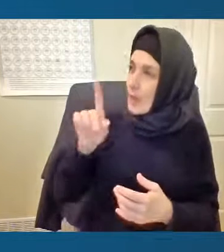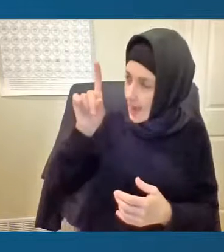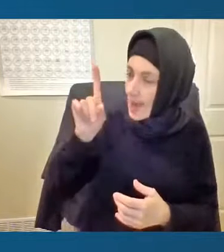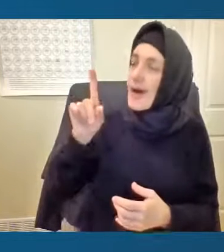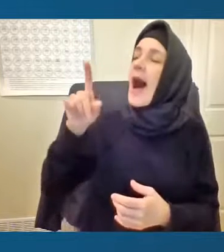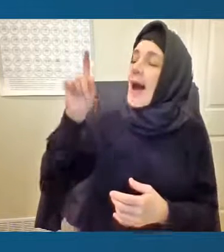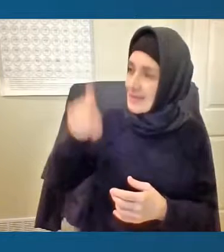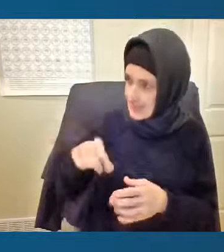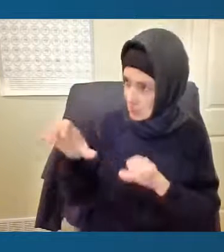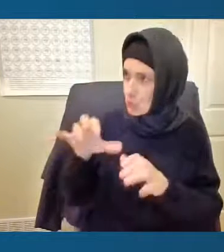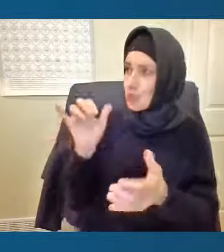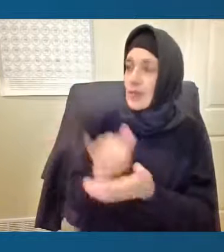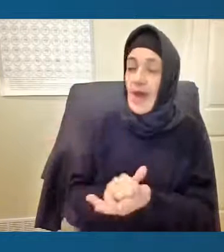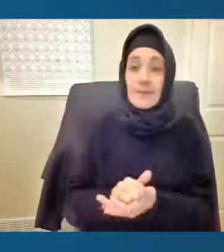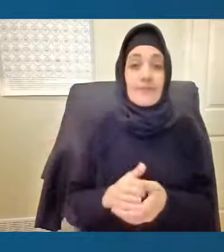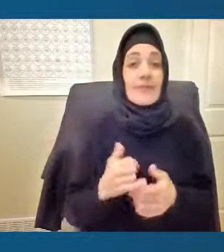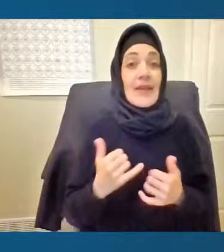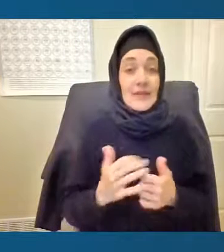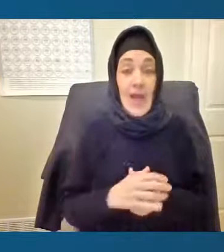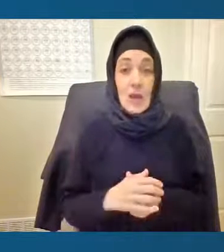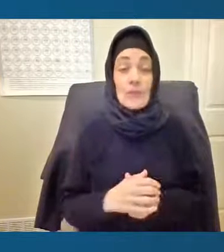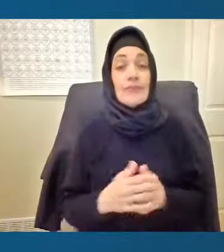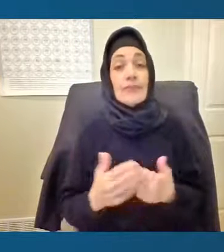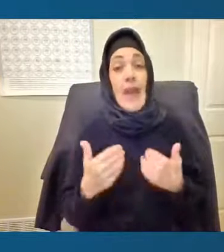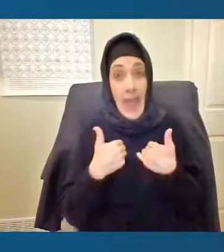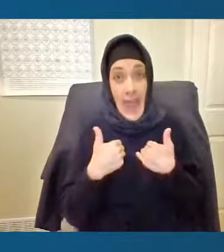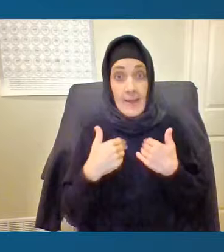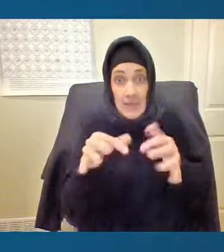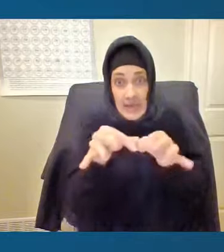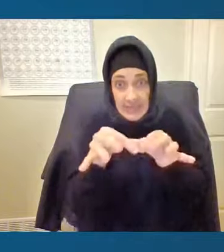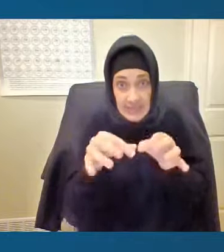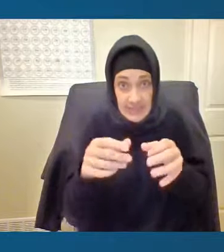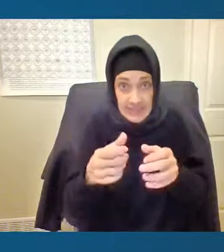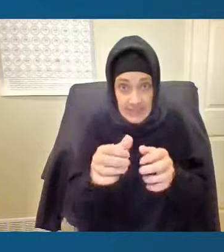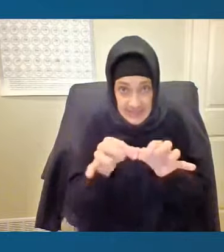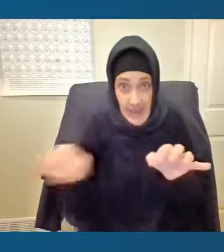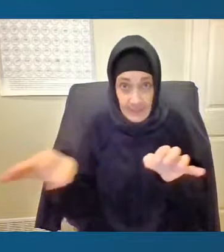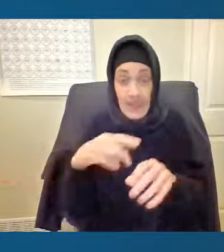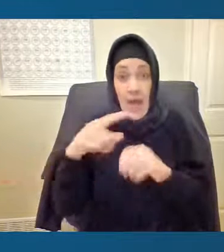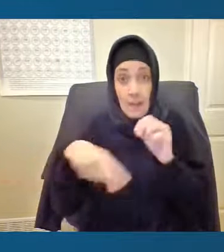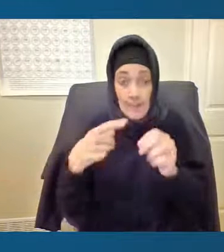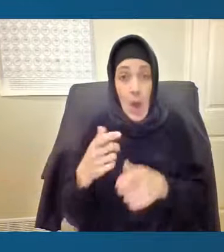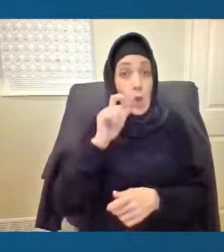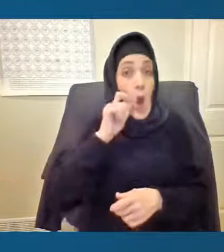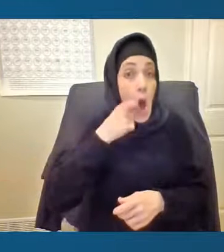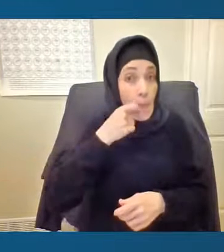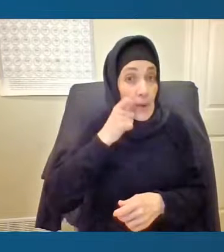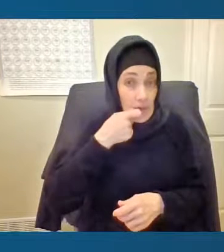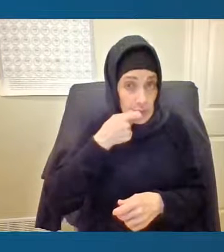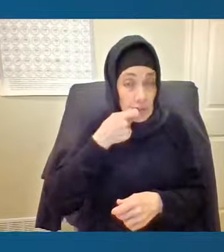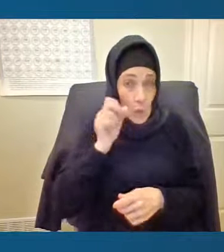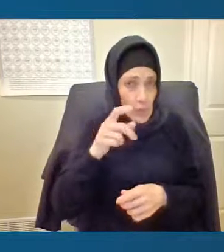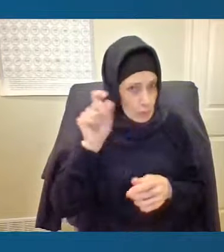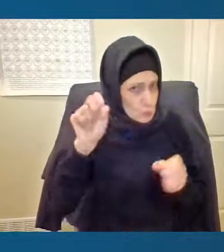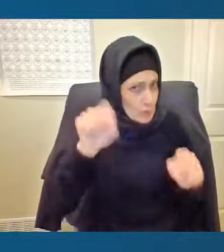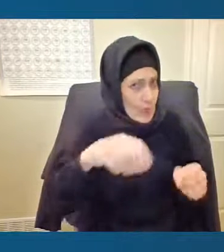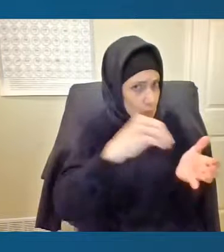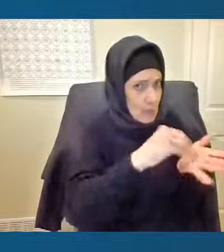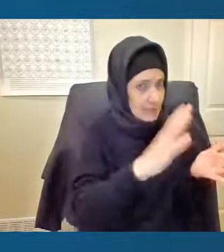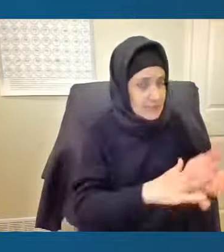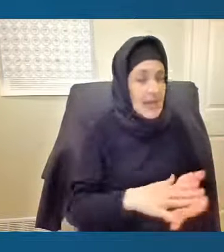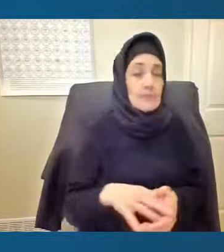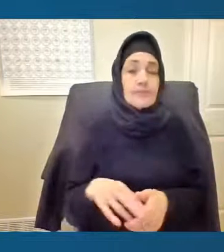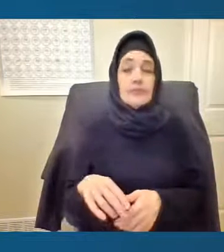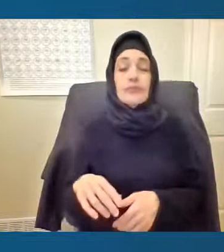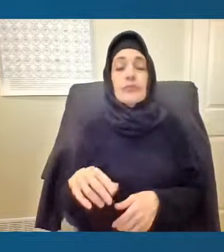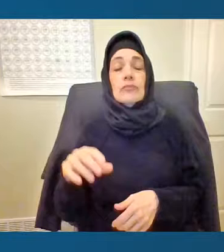ibn Khattab. By the way, there's a statement about Umar, and you could write this down. They say about him, kana waqafan inda kitab Allah.